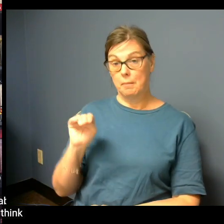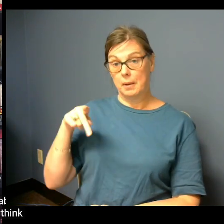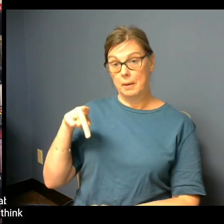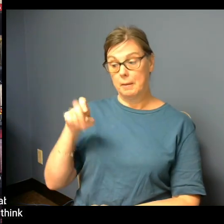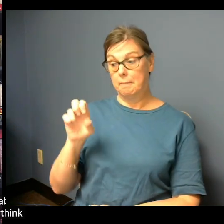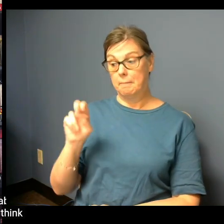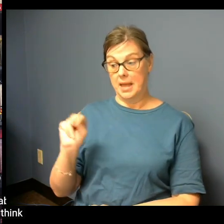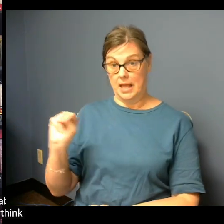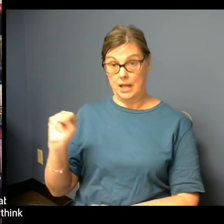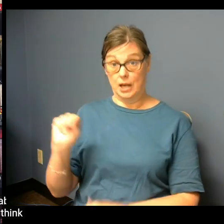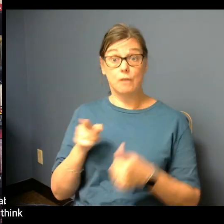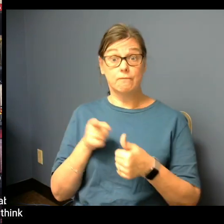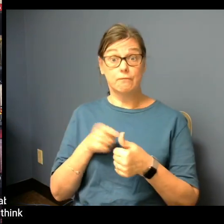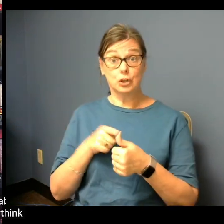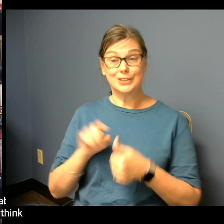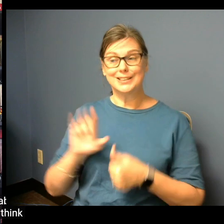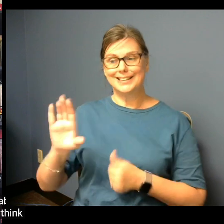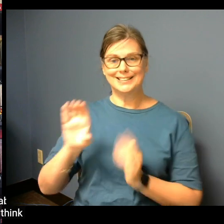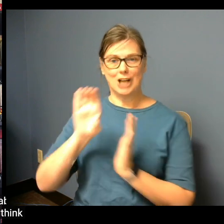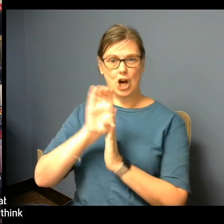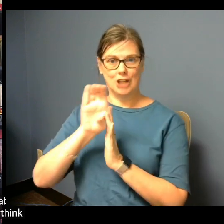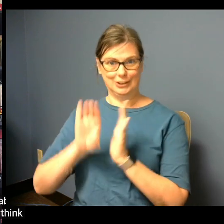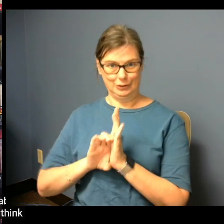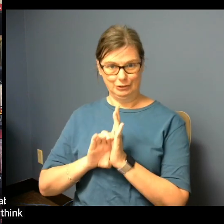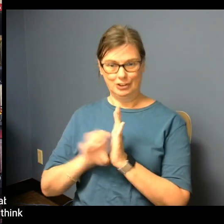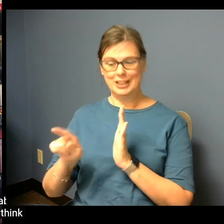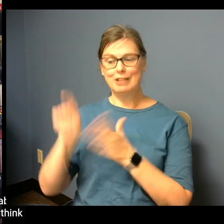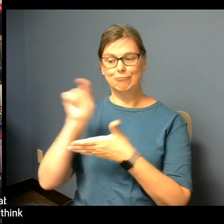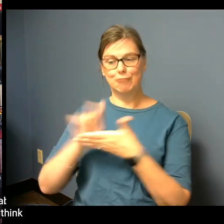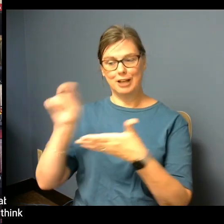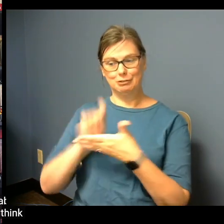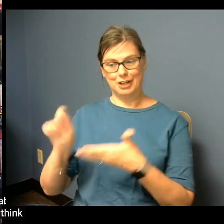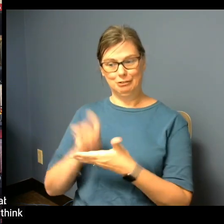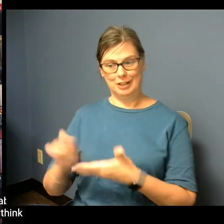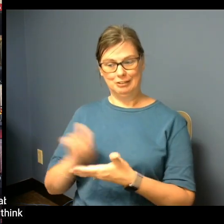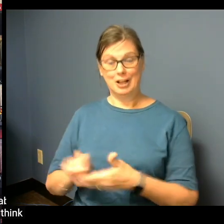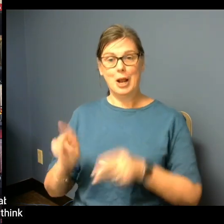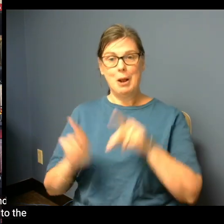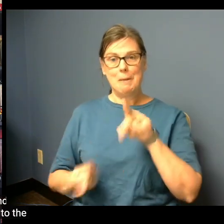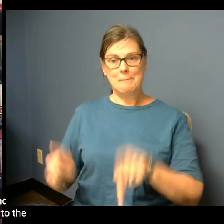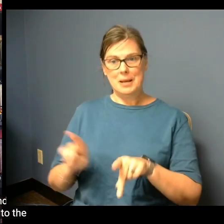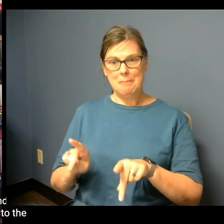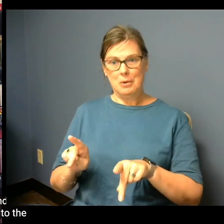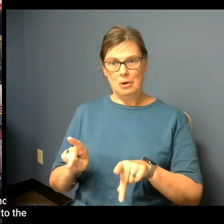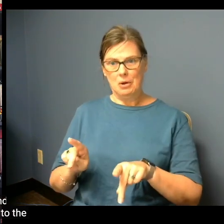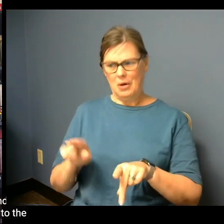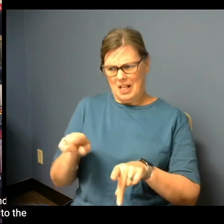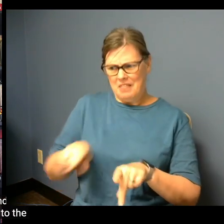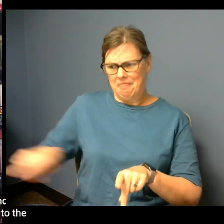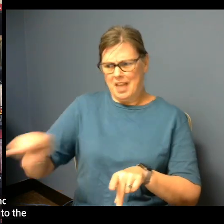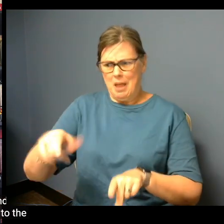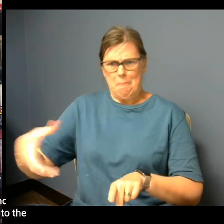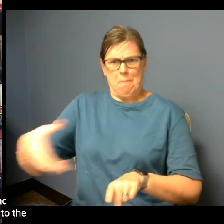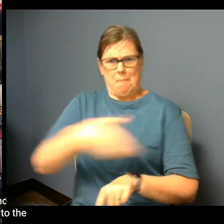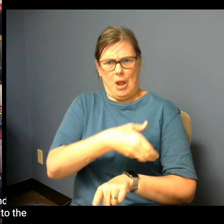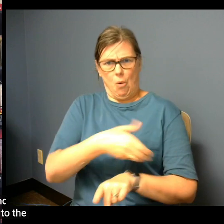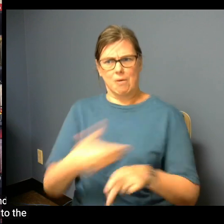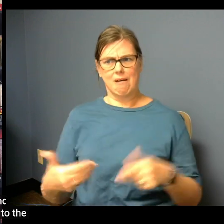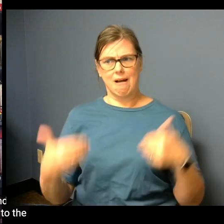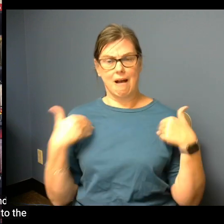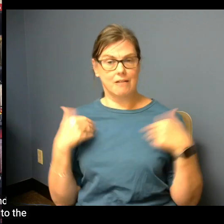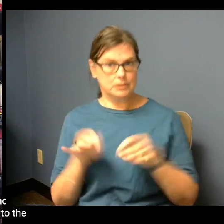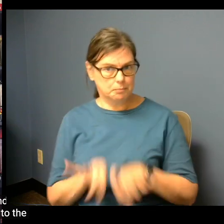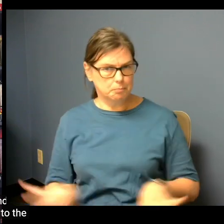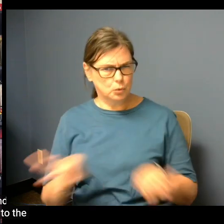is his Constitution, where he writes about people having power and kind of think about that and what that means. And then